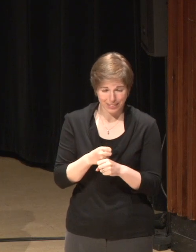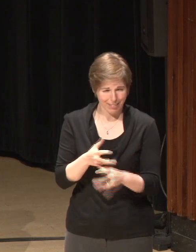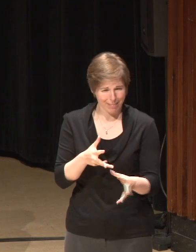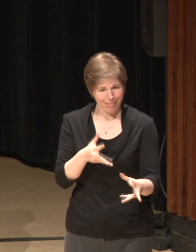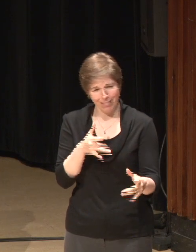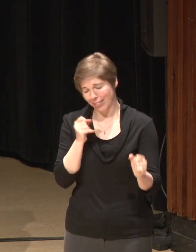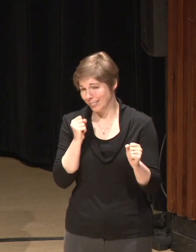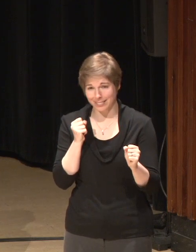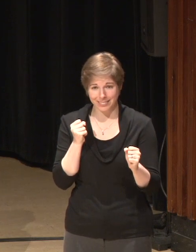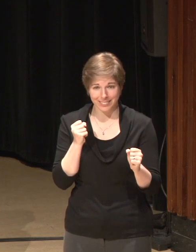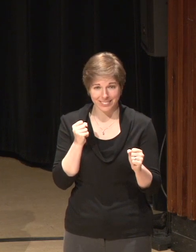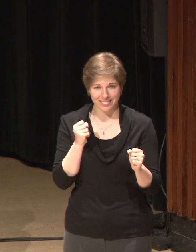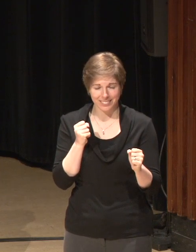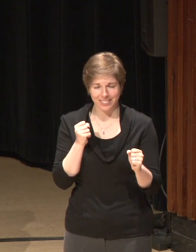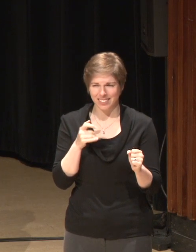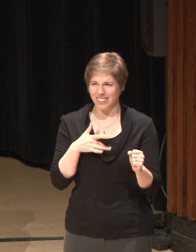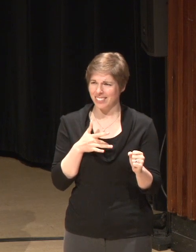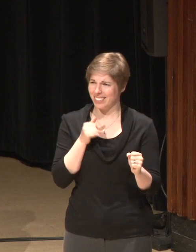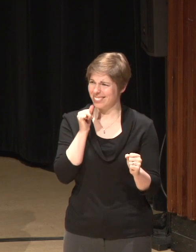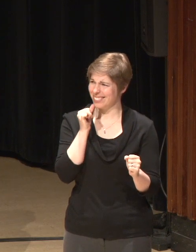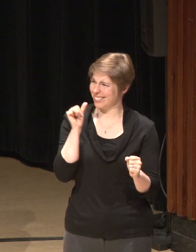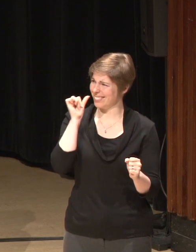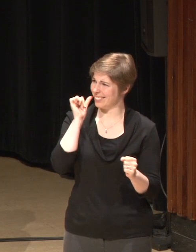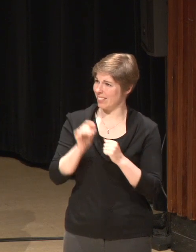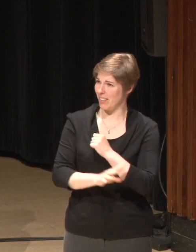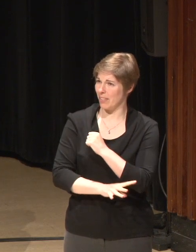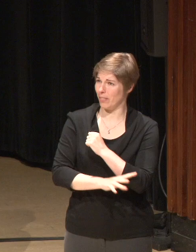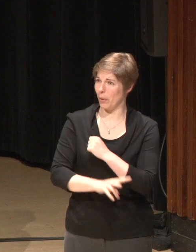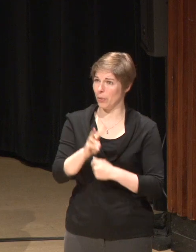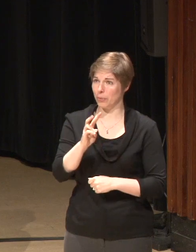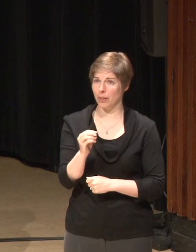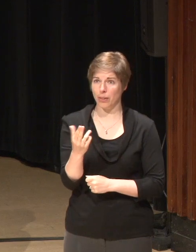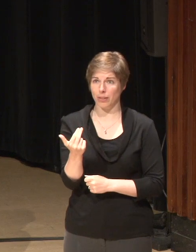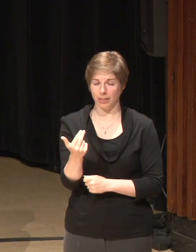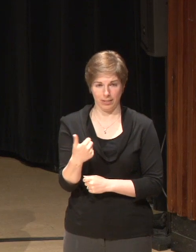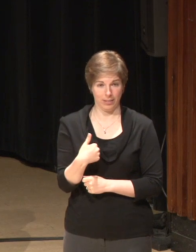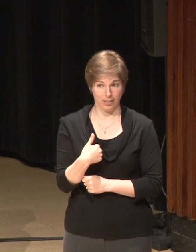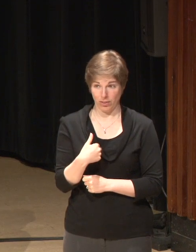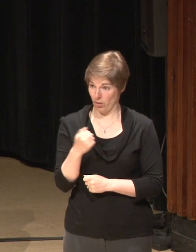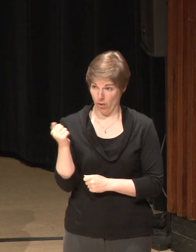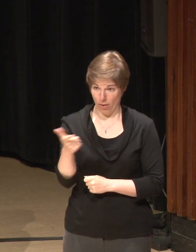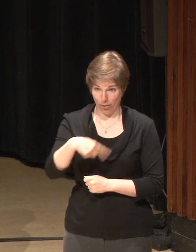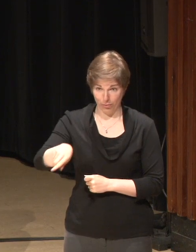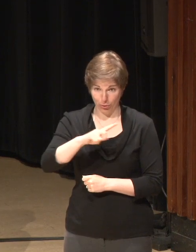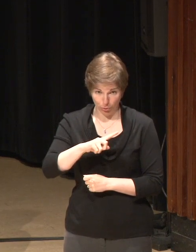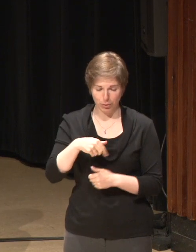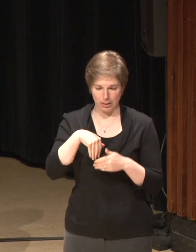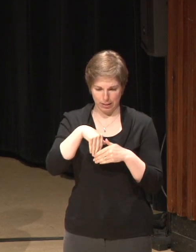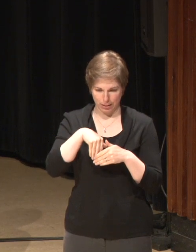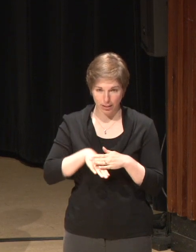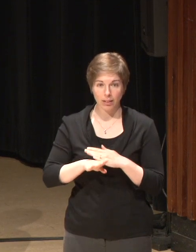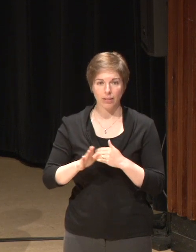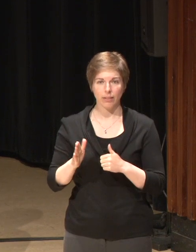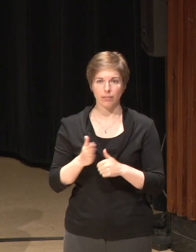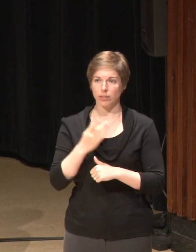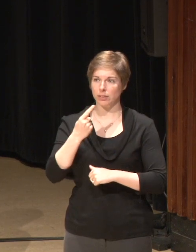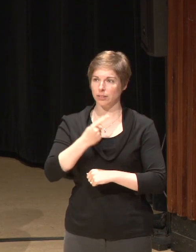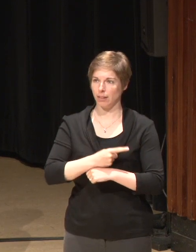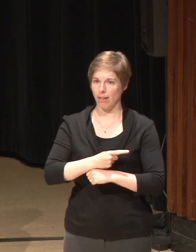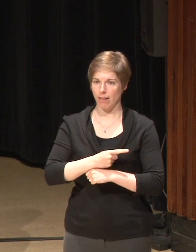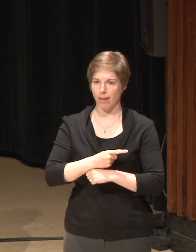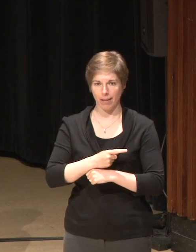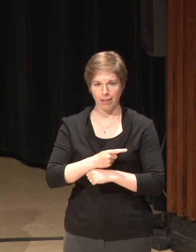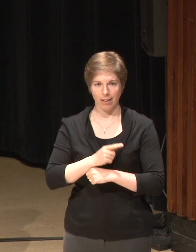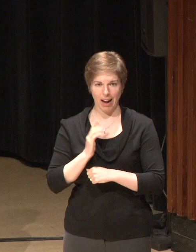It was just yesterday, in the fall of 2013, when I and all of you started our first day on our journey